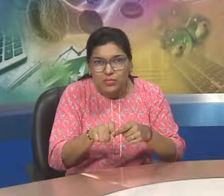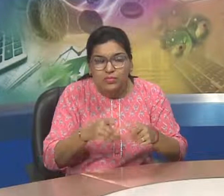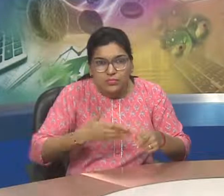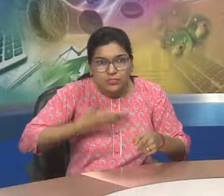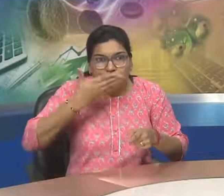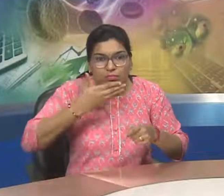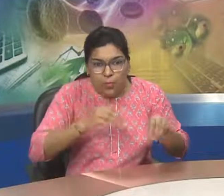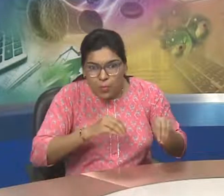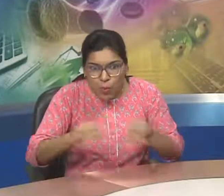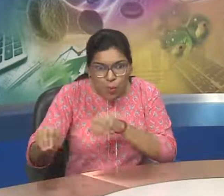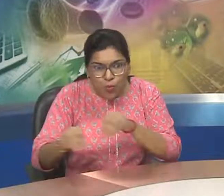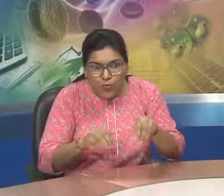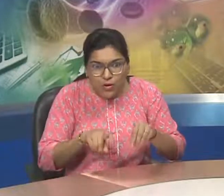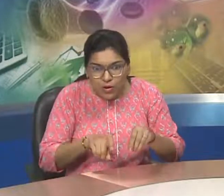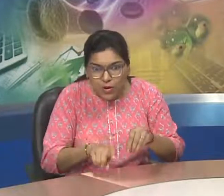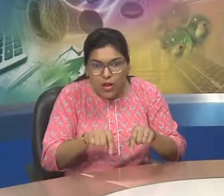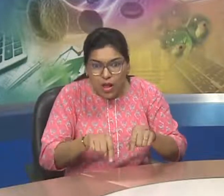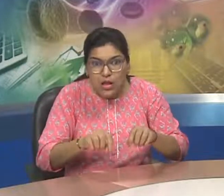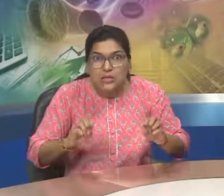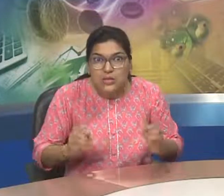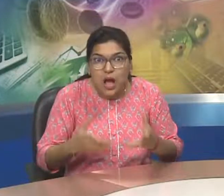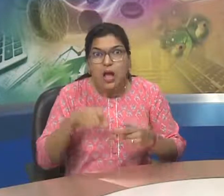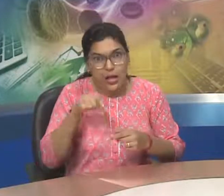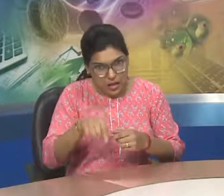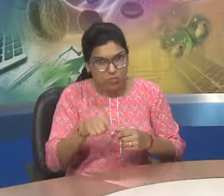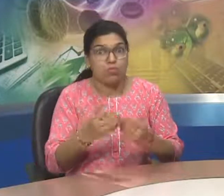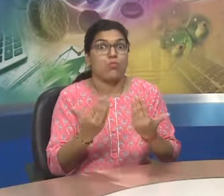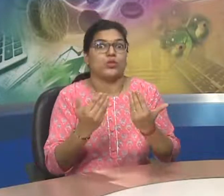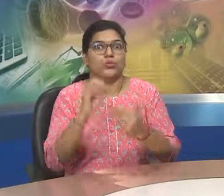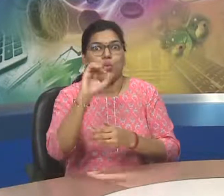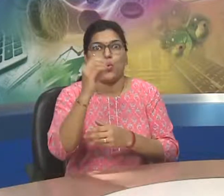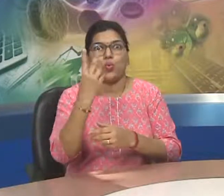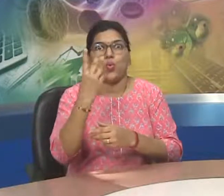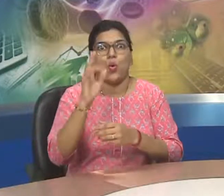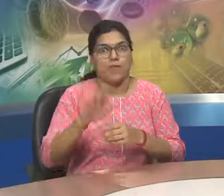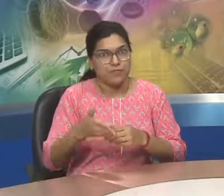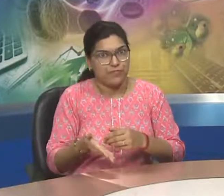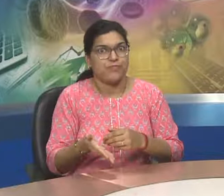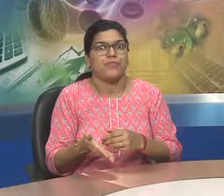partially from the reaction between